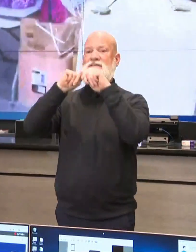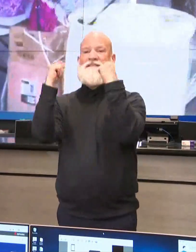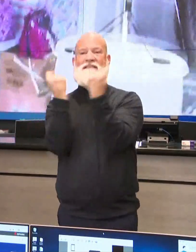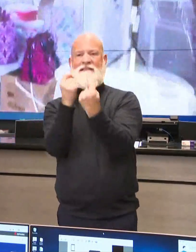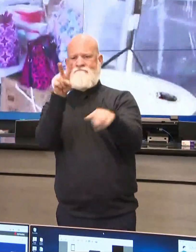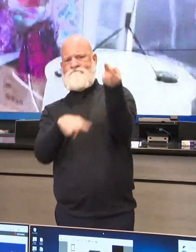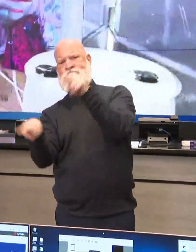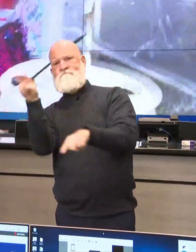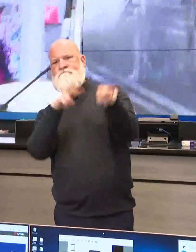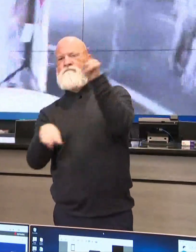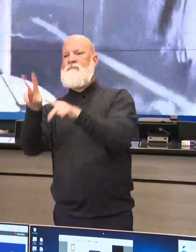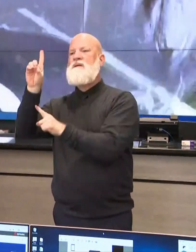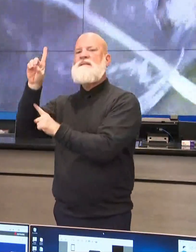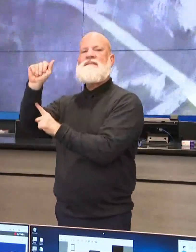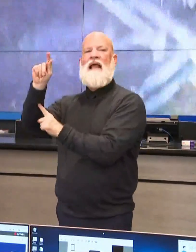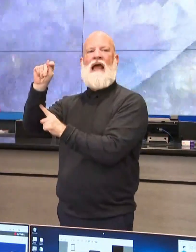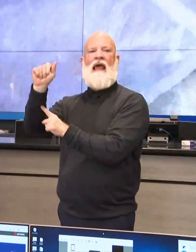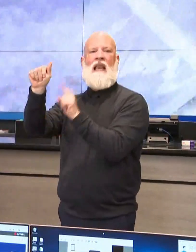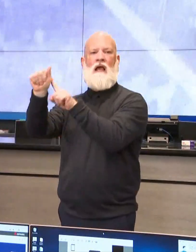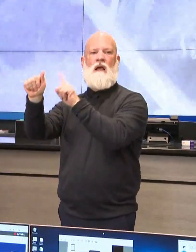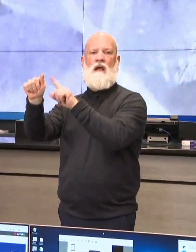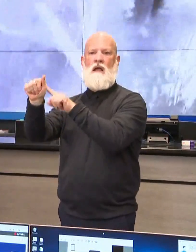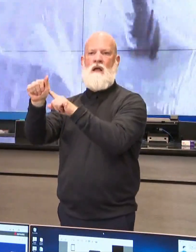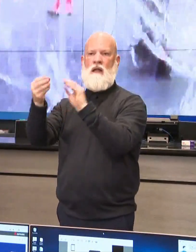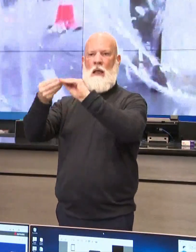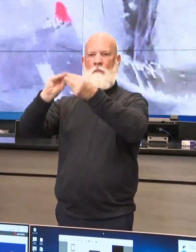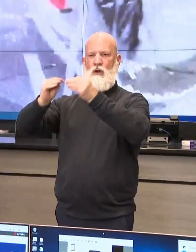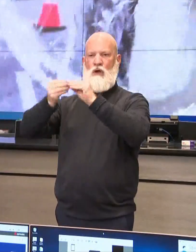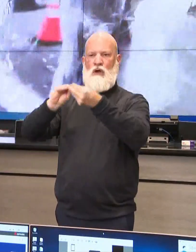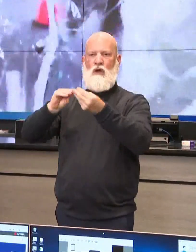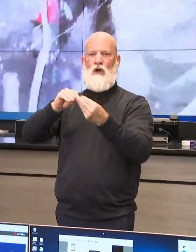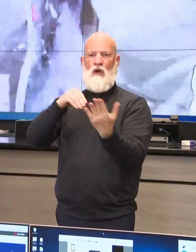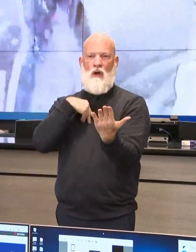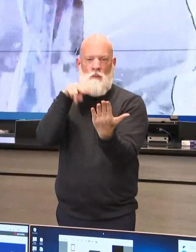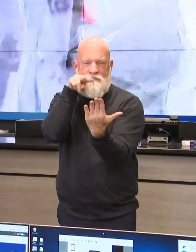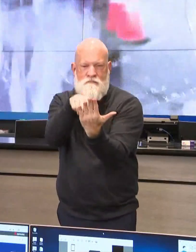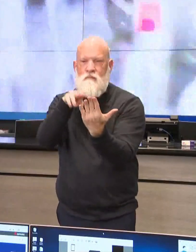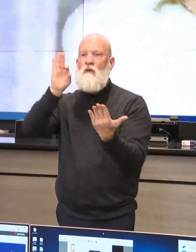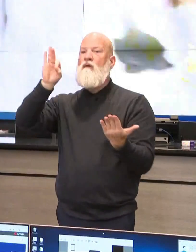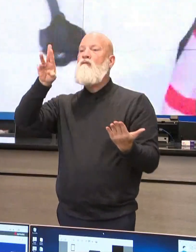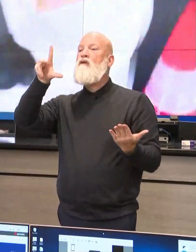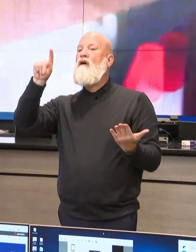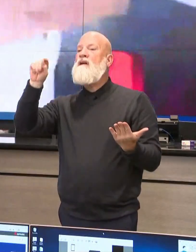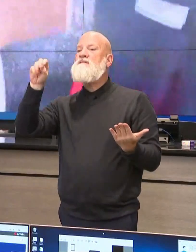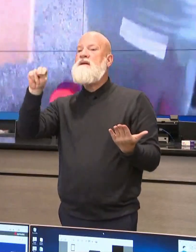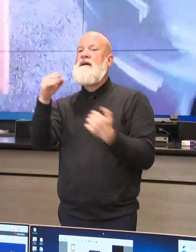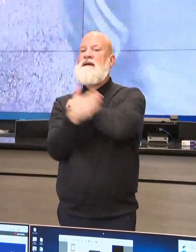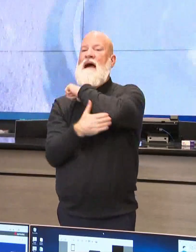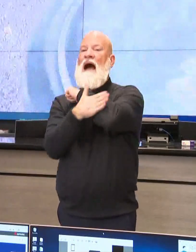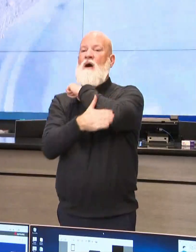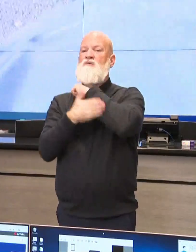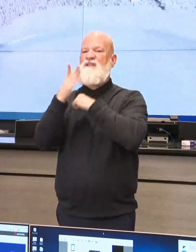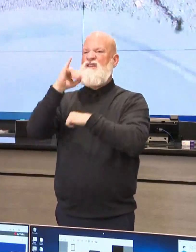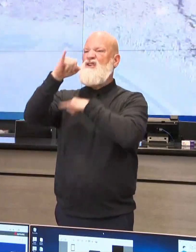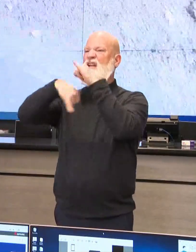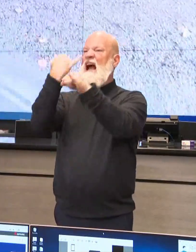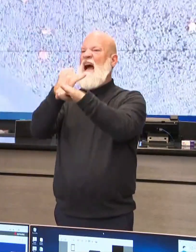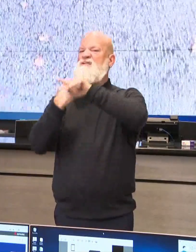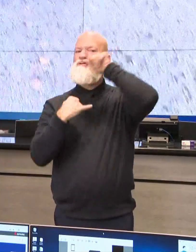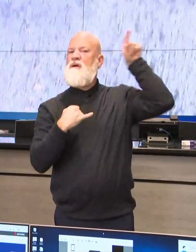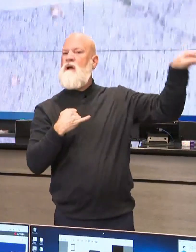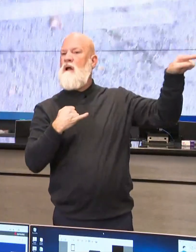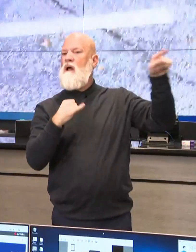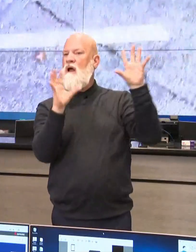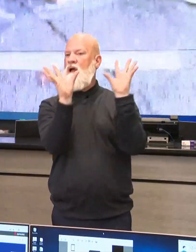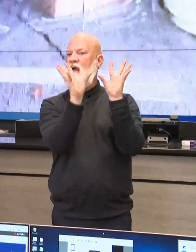at Fulton County at the International Convention Center, Chairman Pitts, you know, they specifically went there